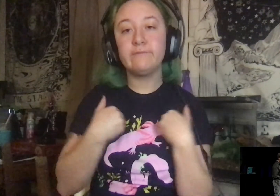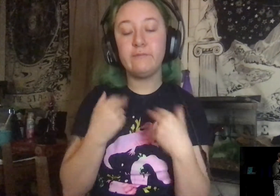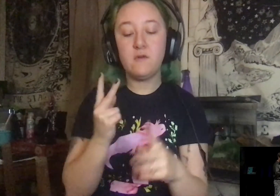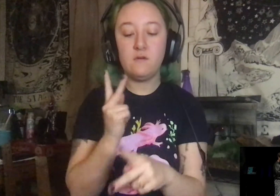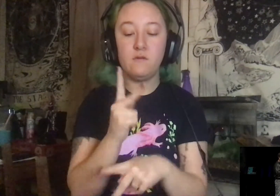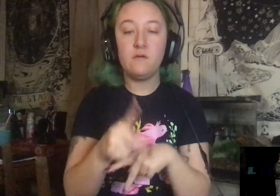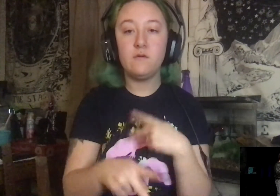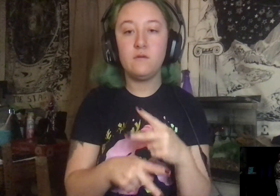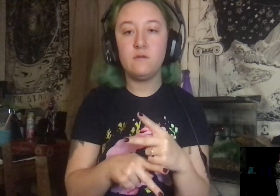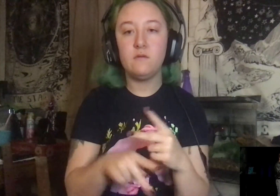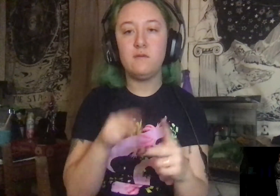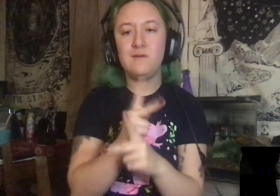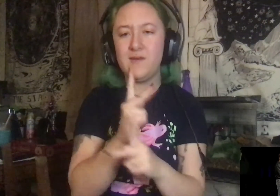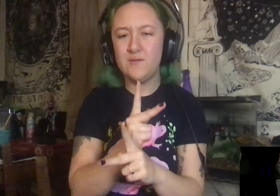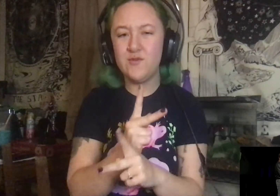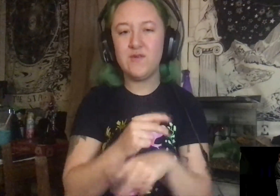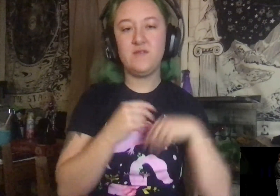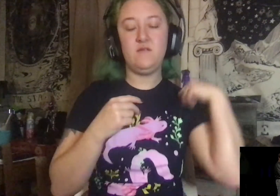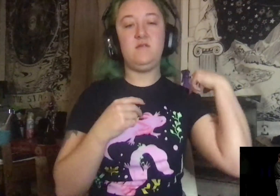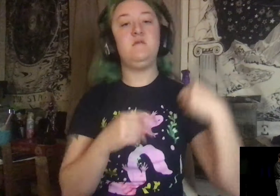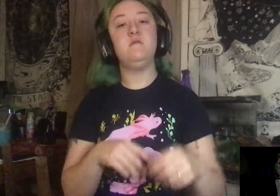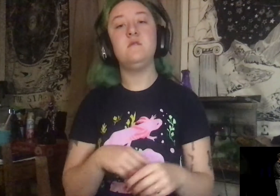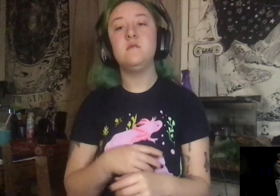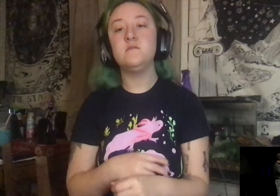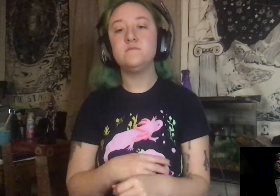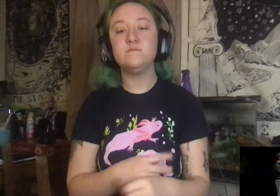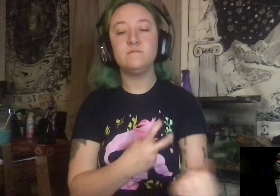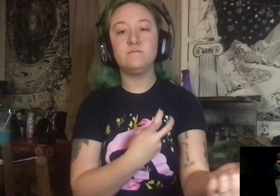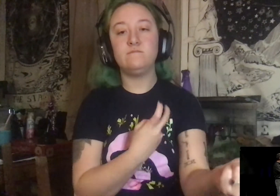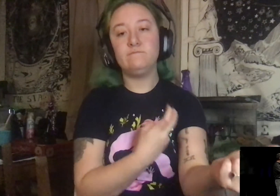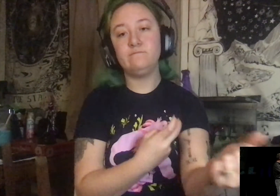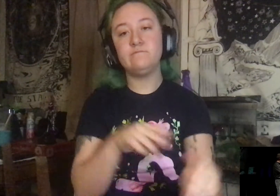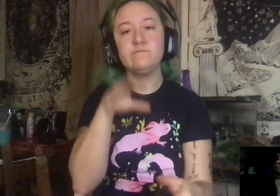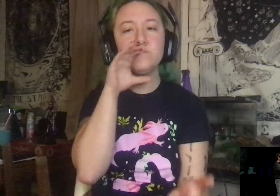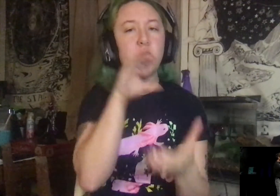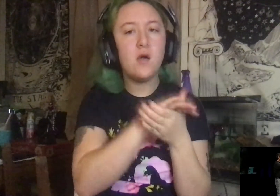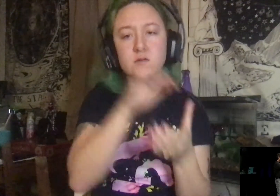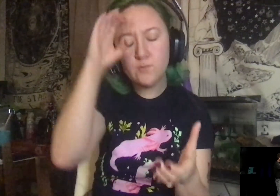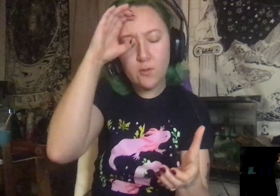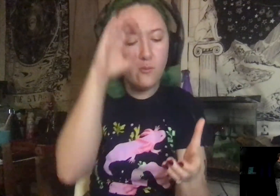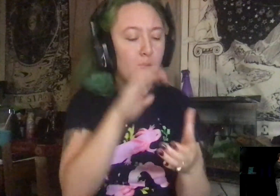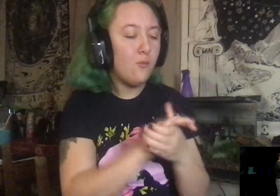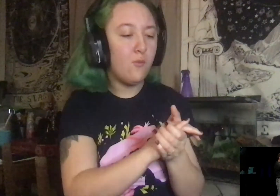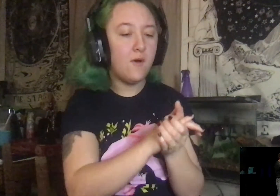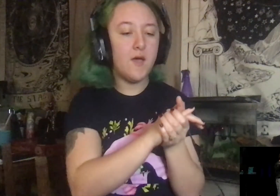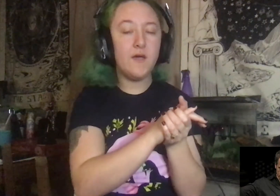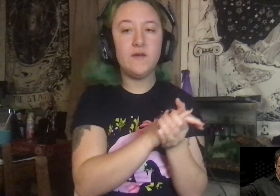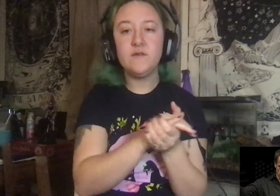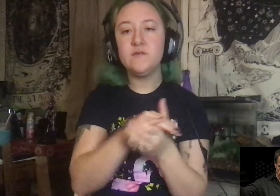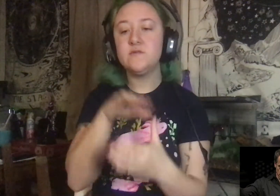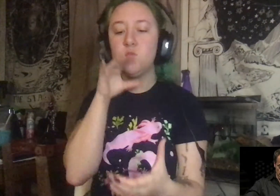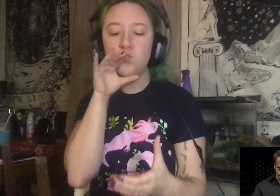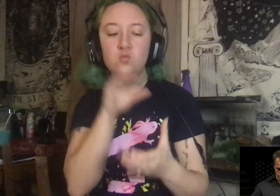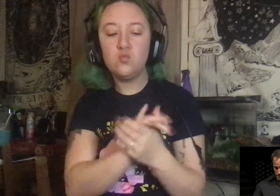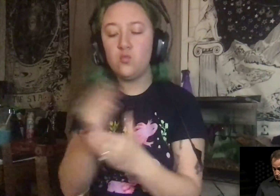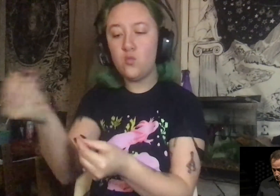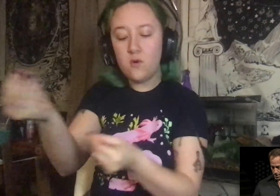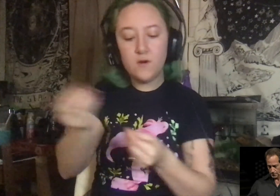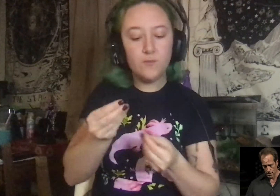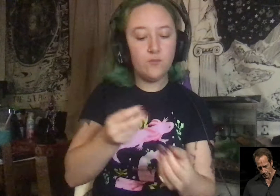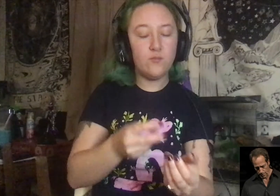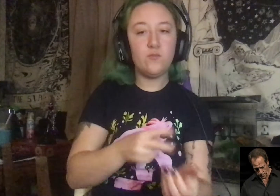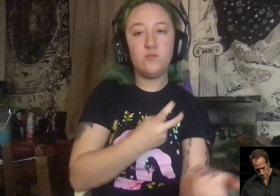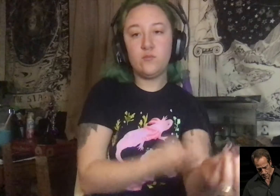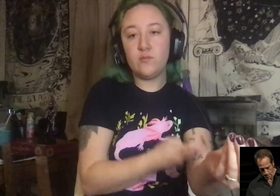up the lamb, one hand on both legs on the right, likewise on the left. Lamb goes on the post, she opens it up. All right,